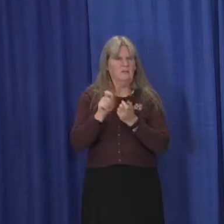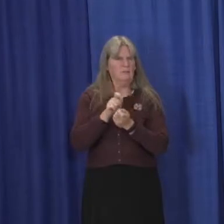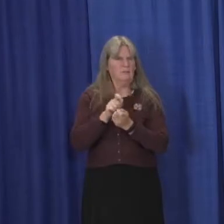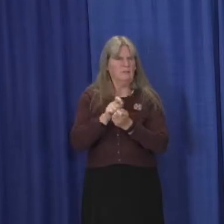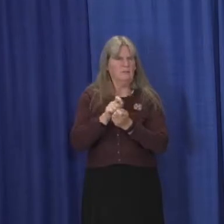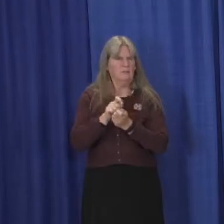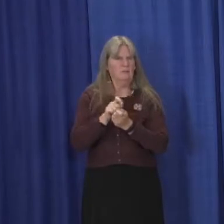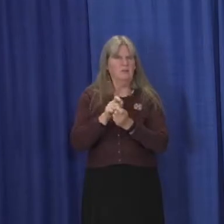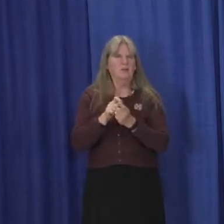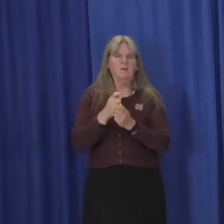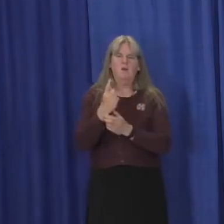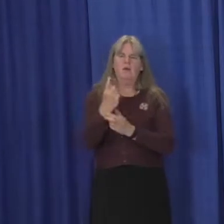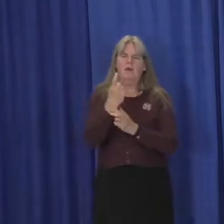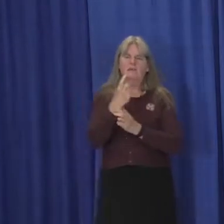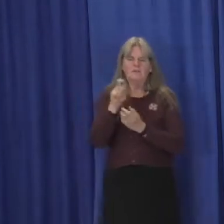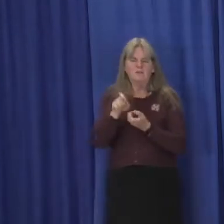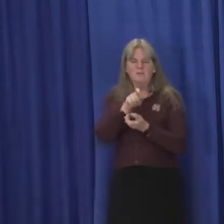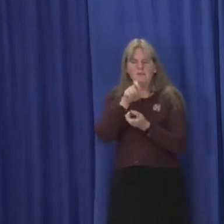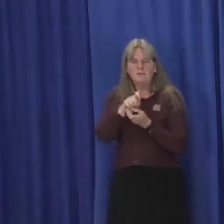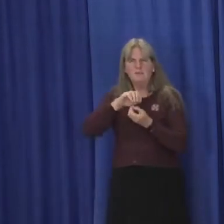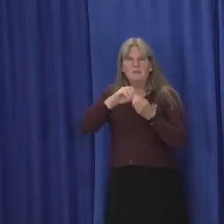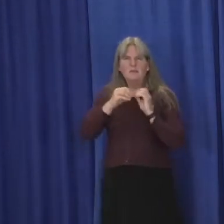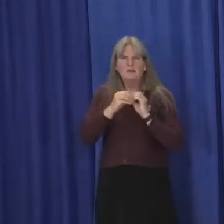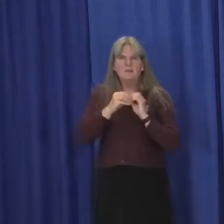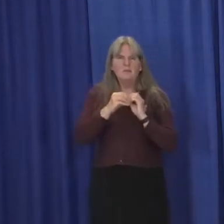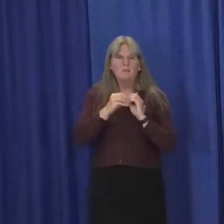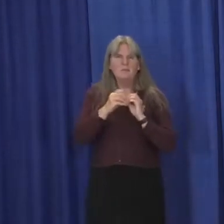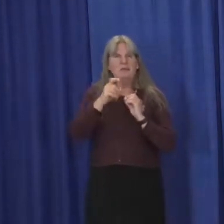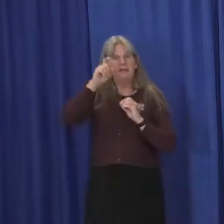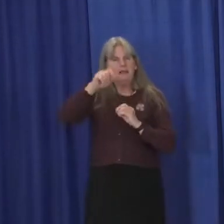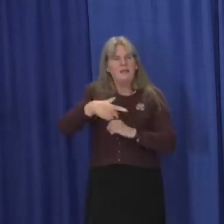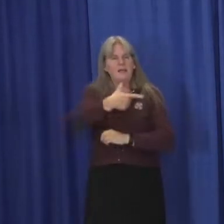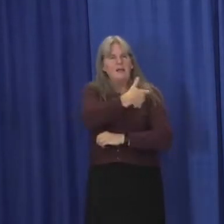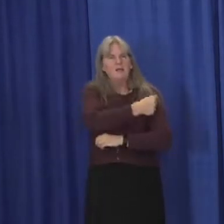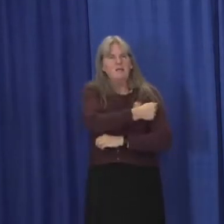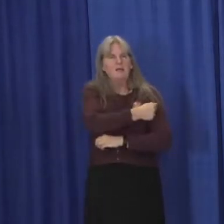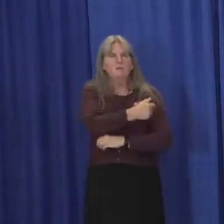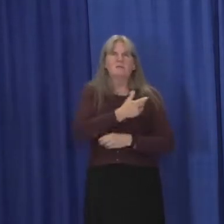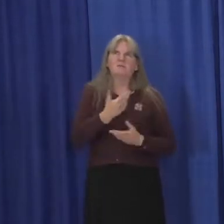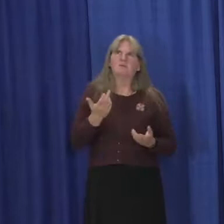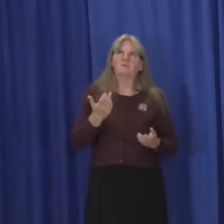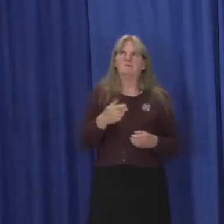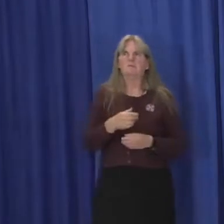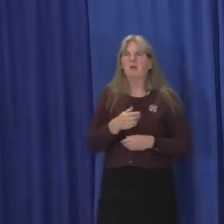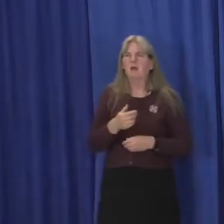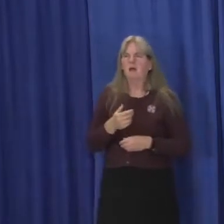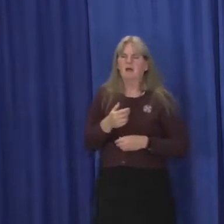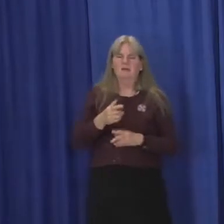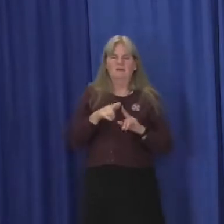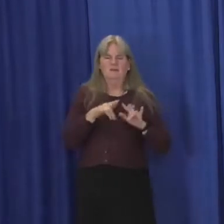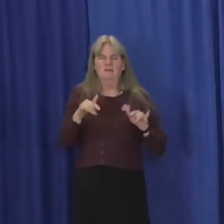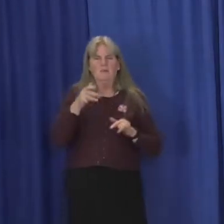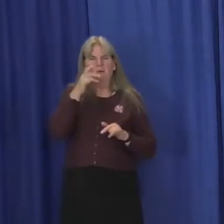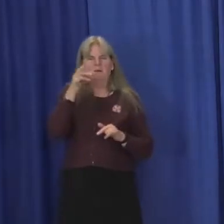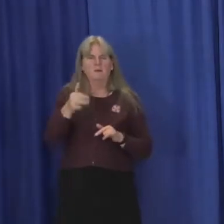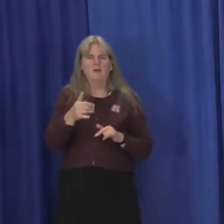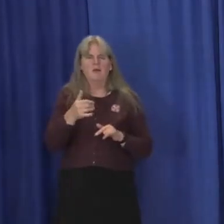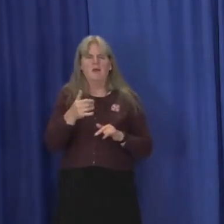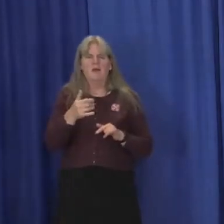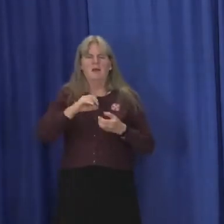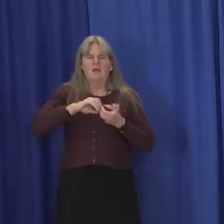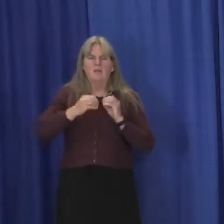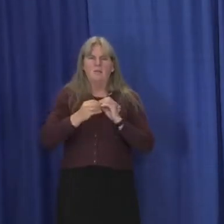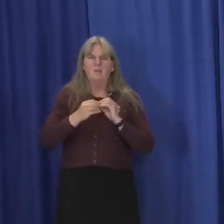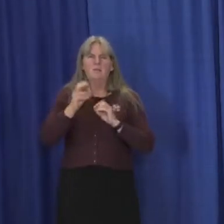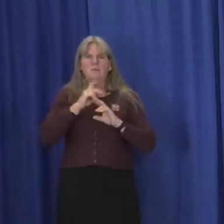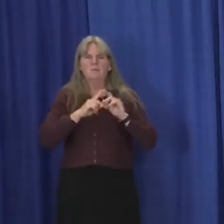like how many people vaccinated is enough is a question like how many people hospitalized is too many. Every